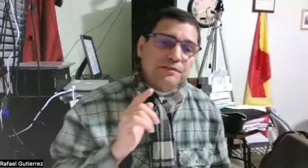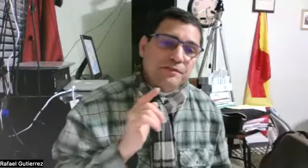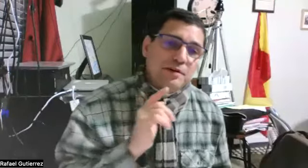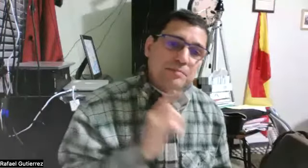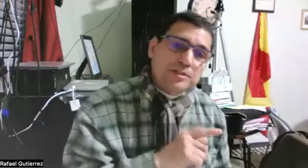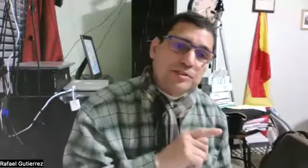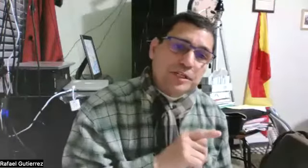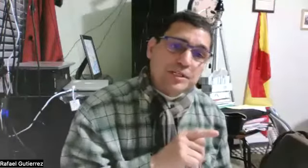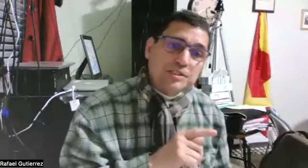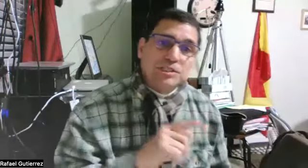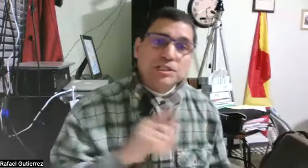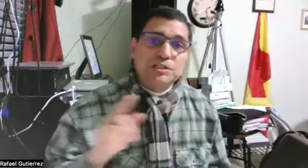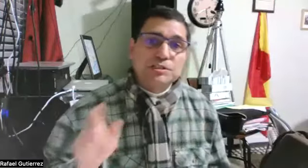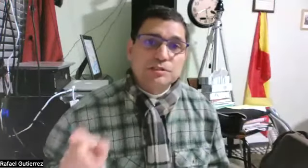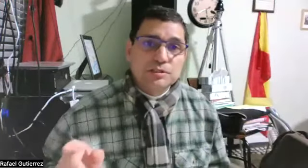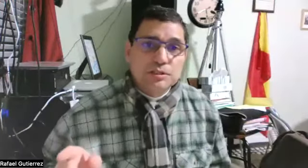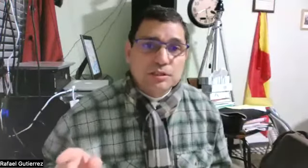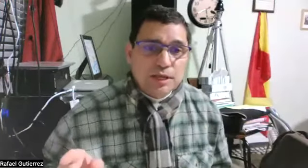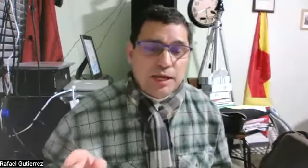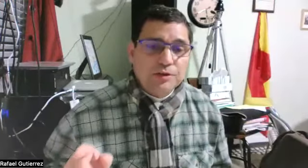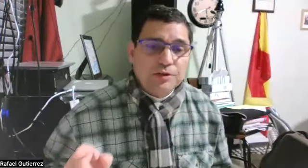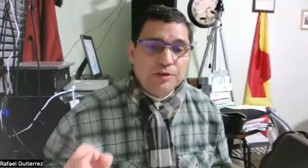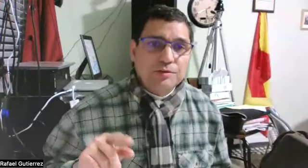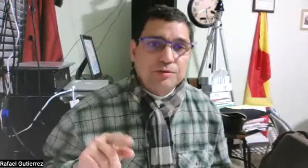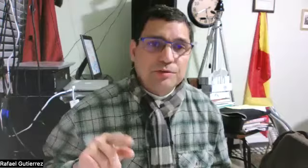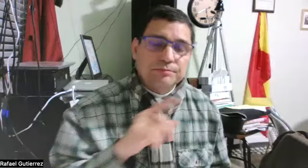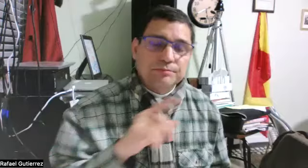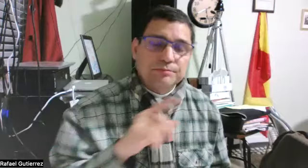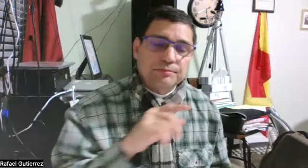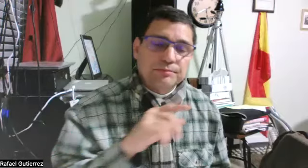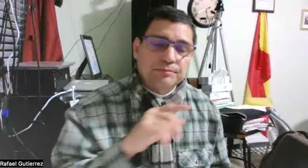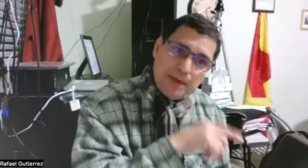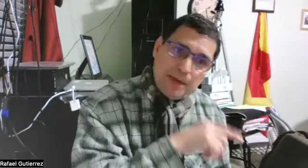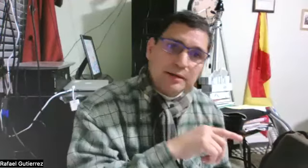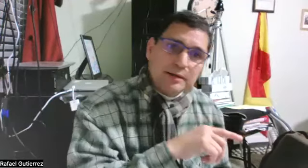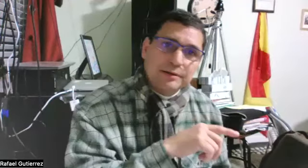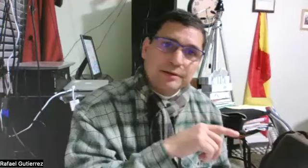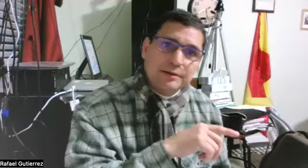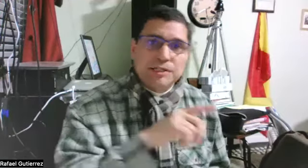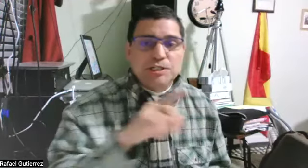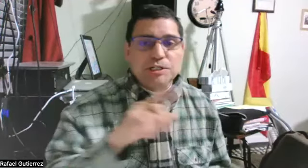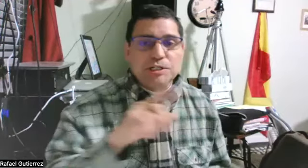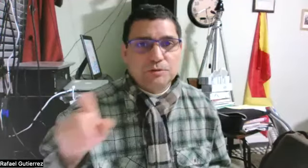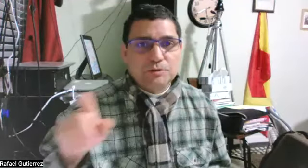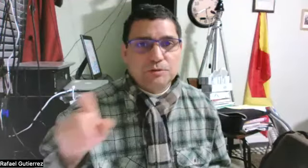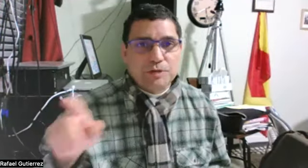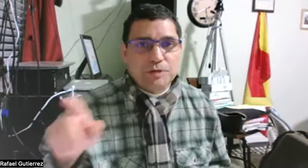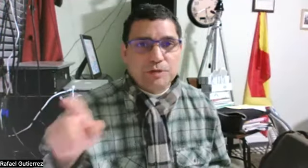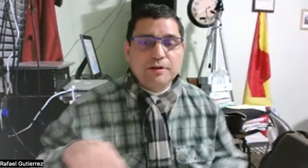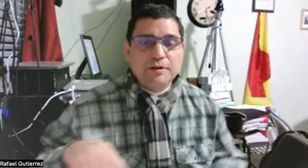if a person is cheating, you know, with a man is cheating to his wife, you say